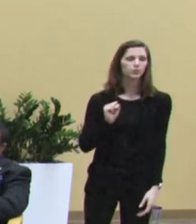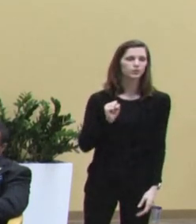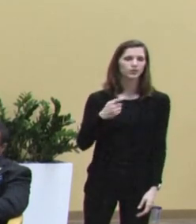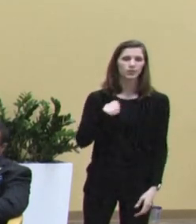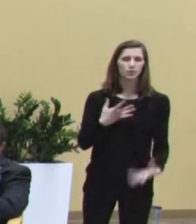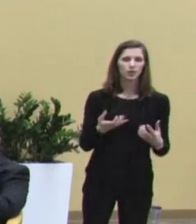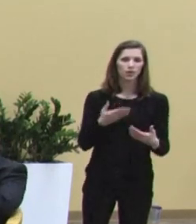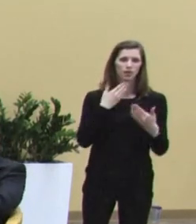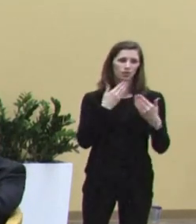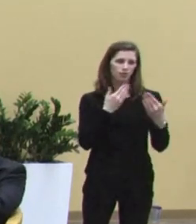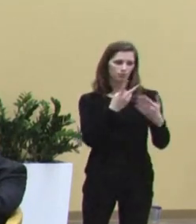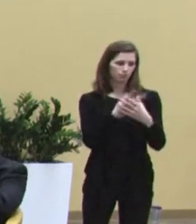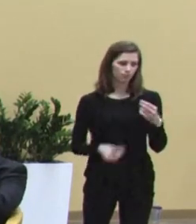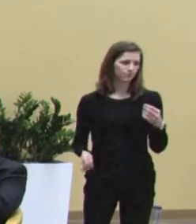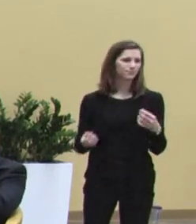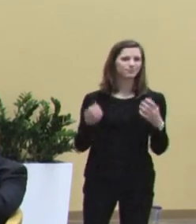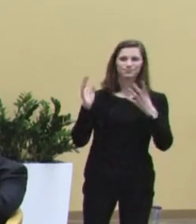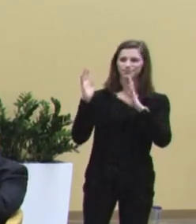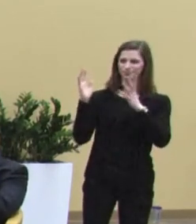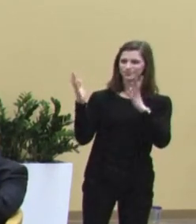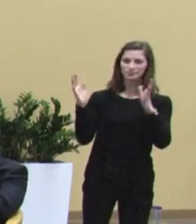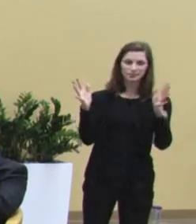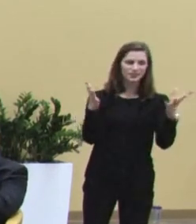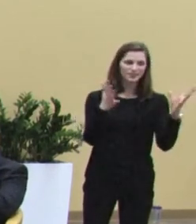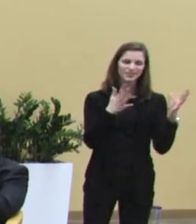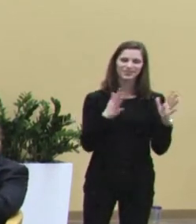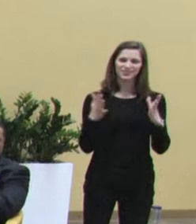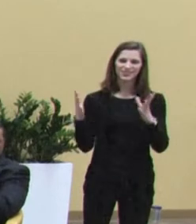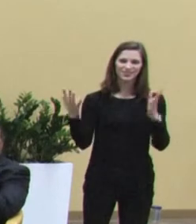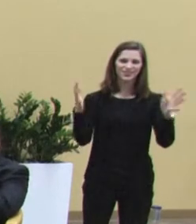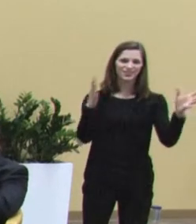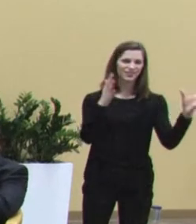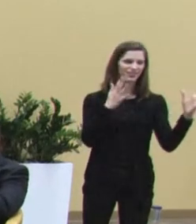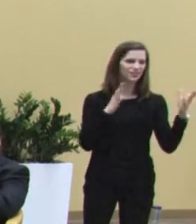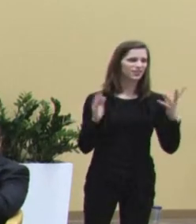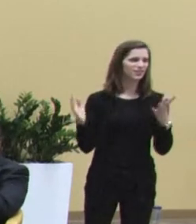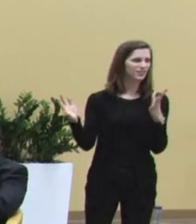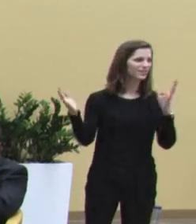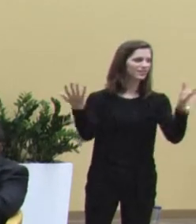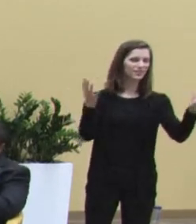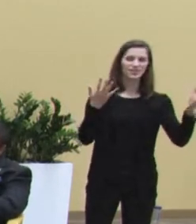here. But to go back to my panelists, yeah.